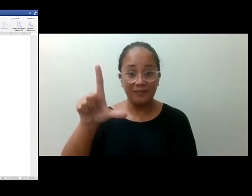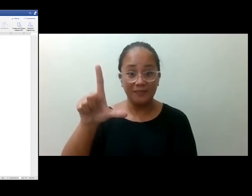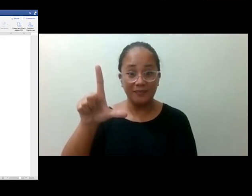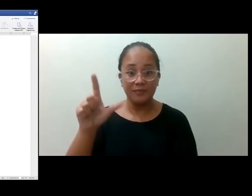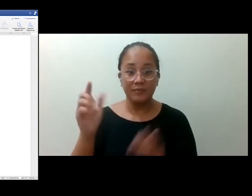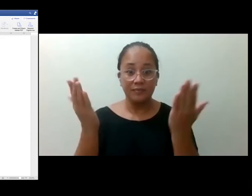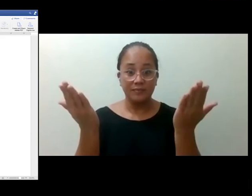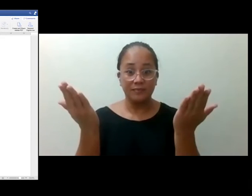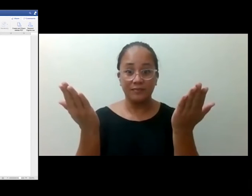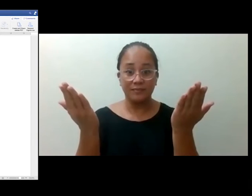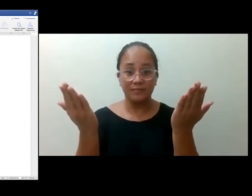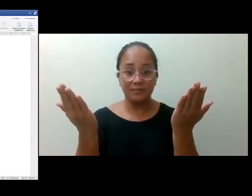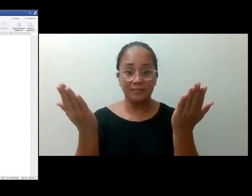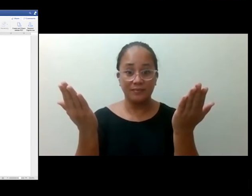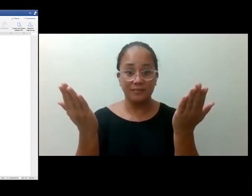was like this.